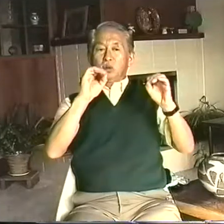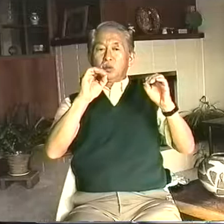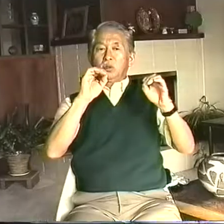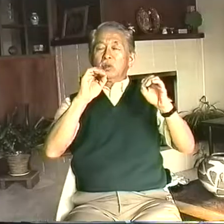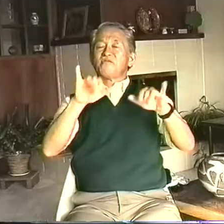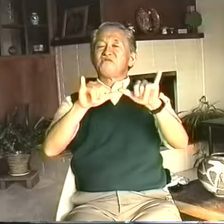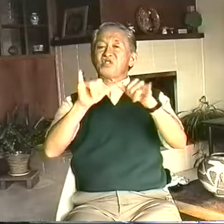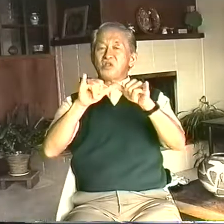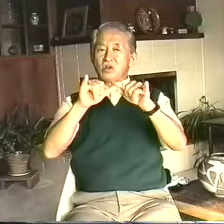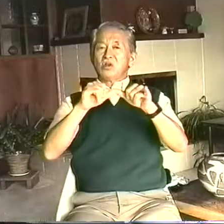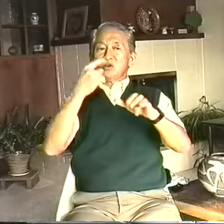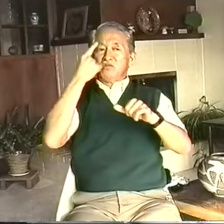I was teaching engineering